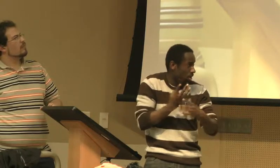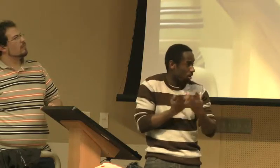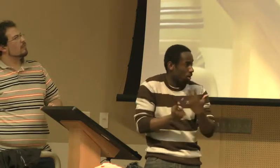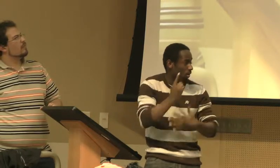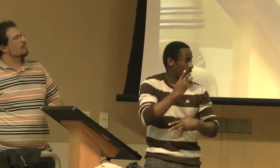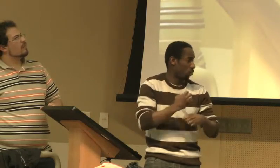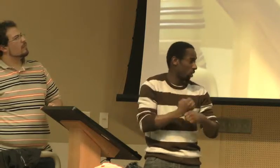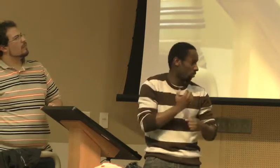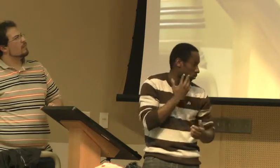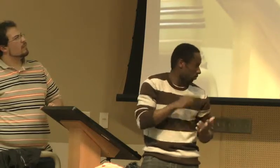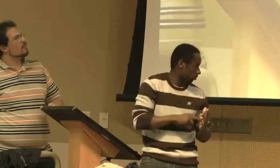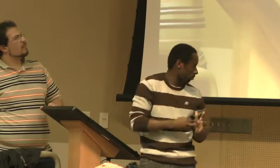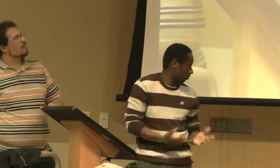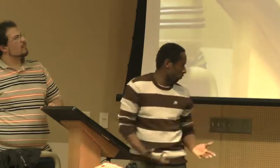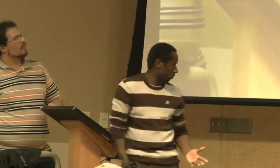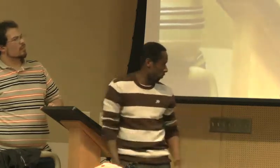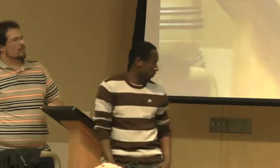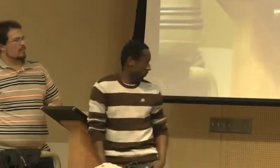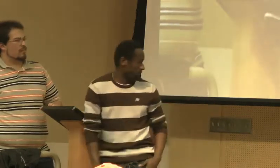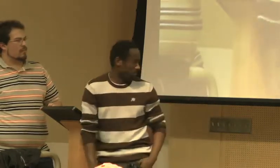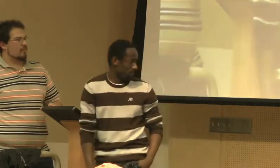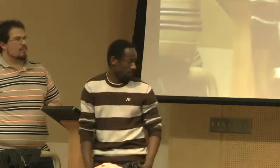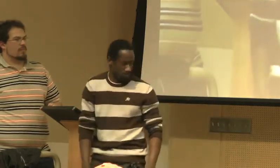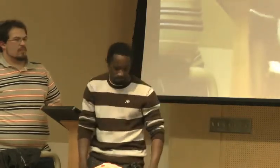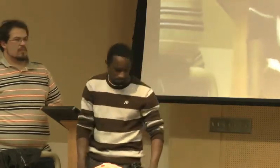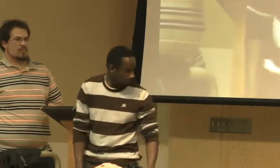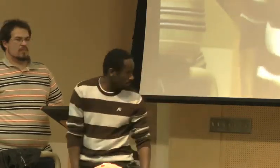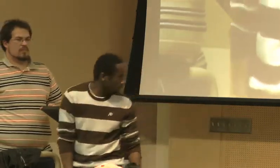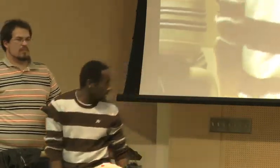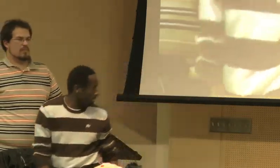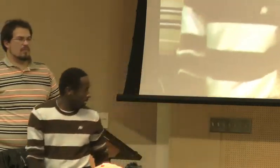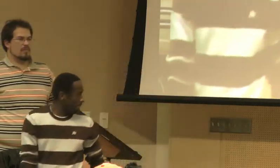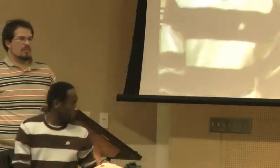my time instead of having to struggle for the rest of the time in school.